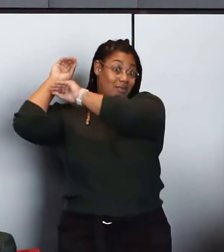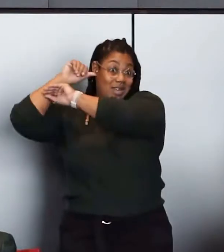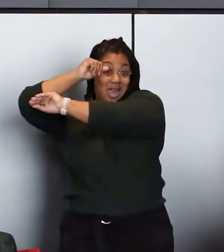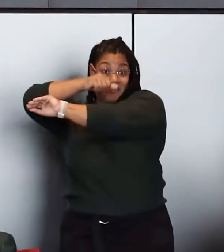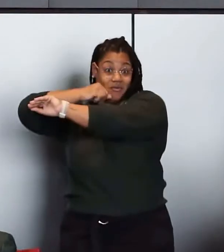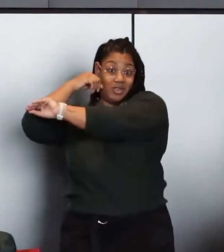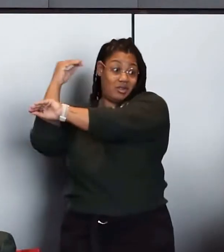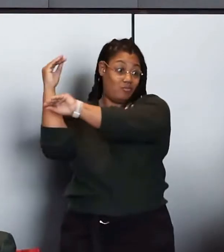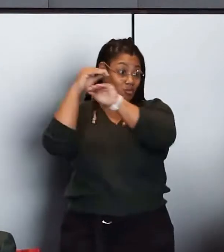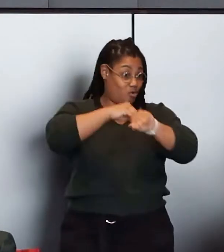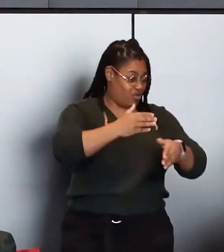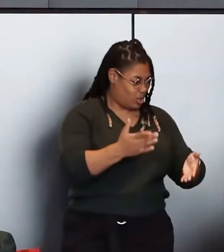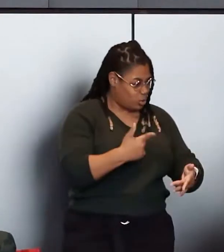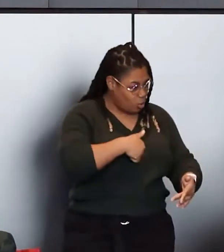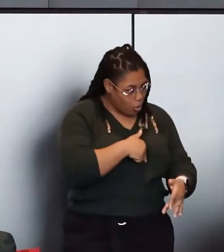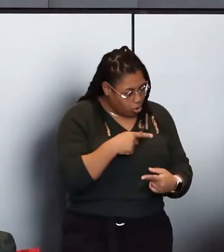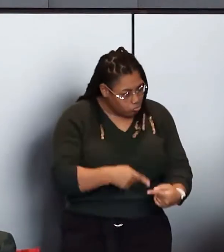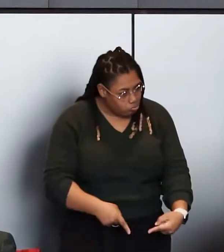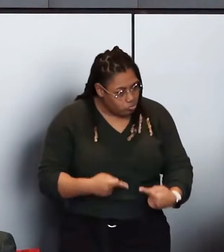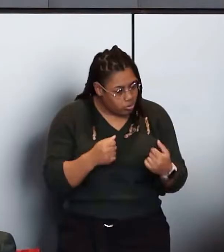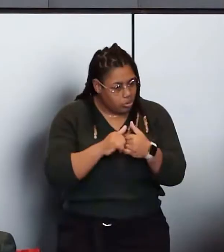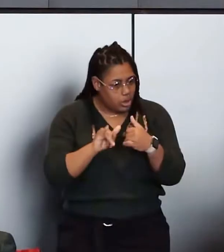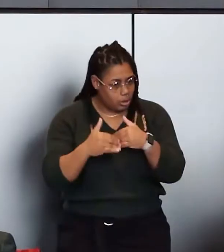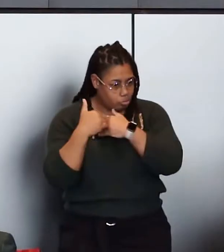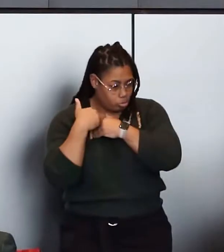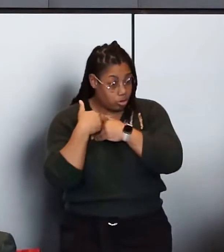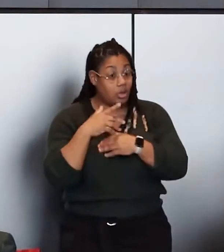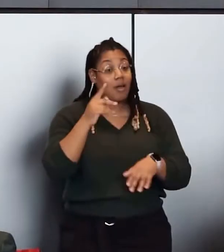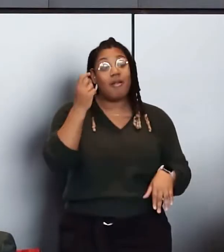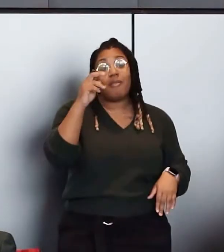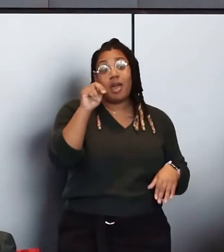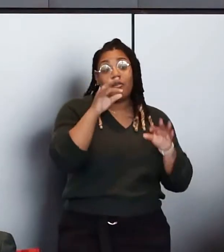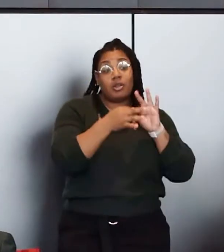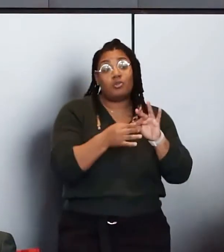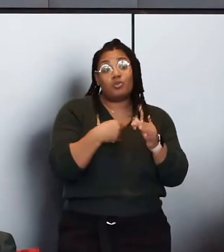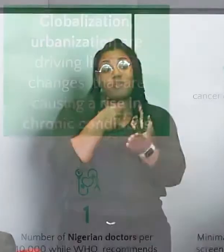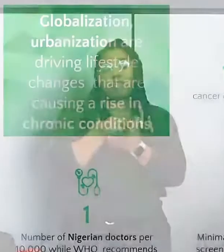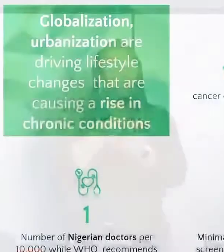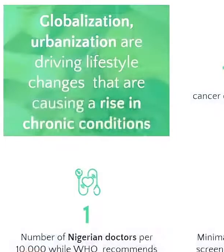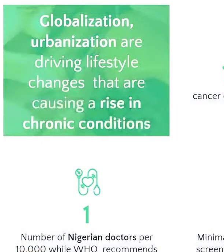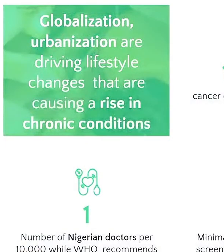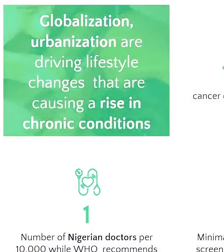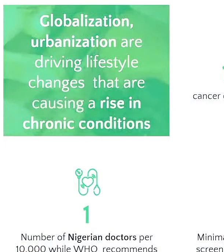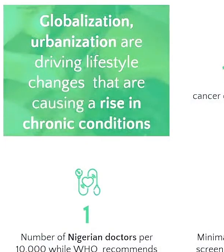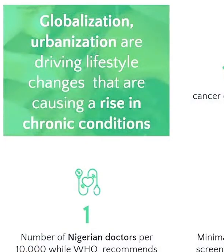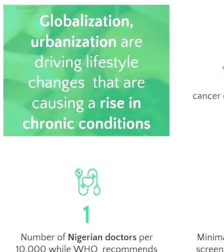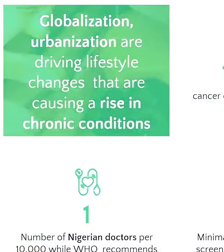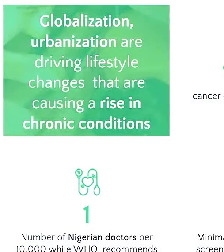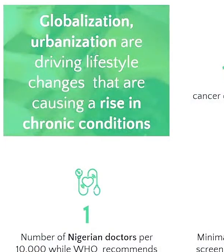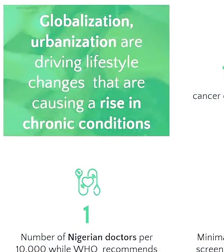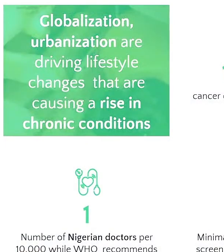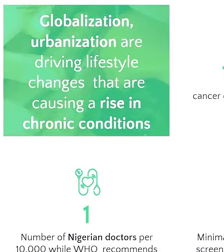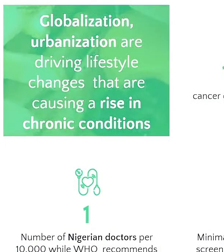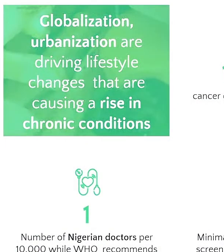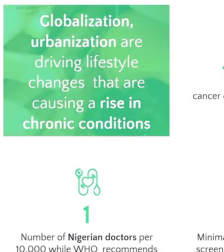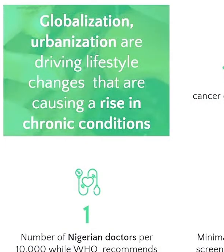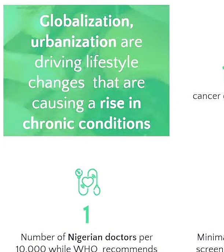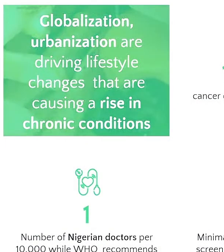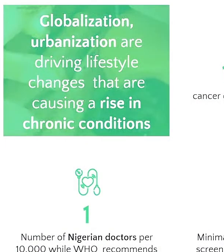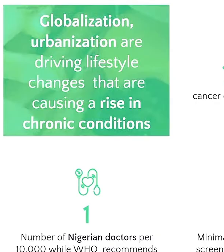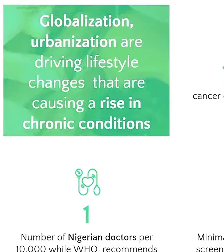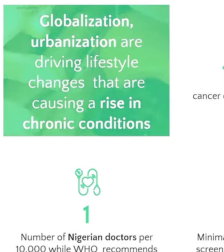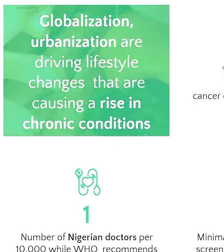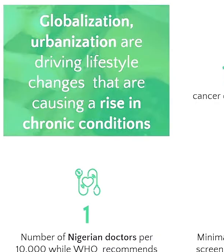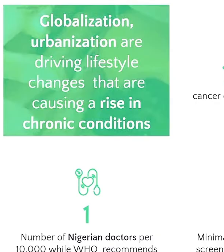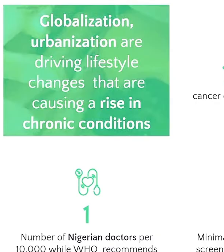And so we've really been struggling with that burden. And then when it comes to funding, only two percent of all global funding has gone to chronic conditions and